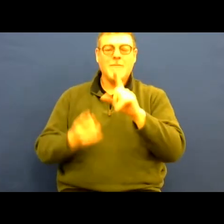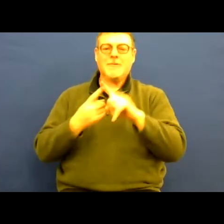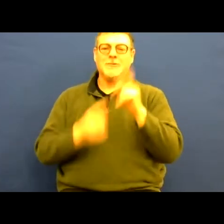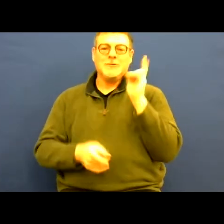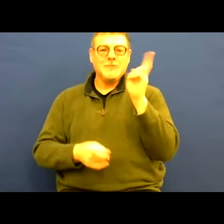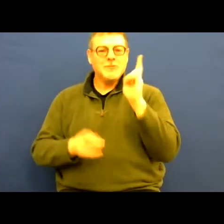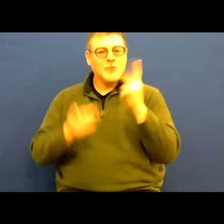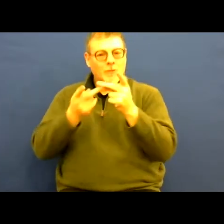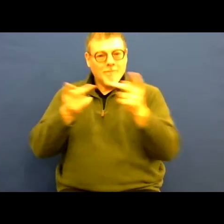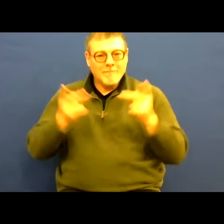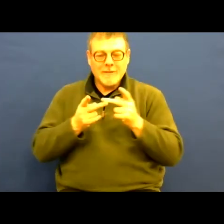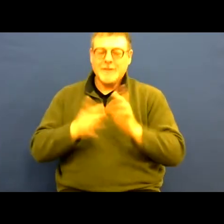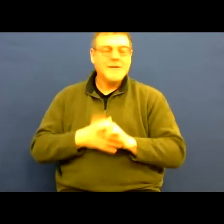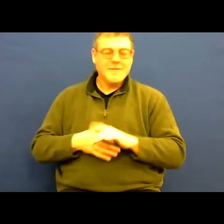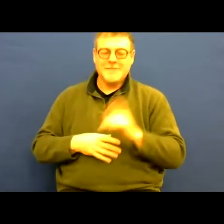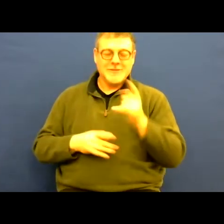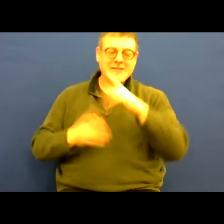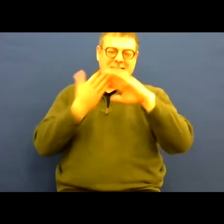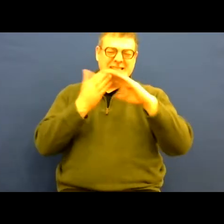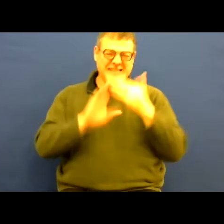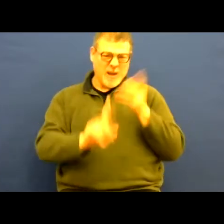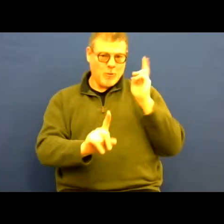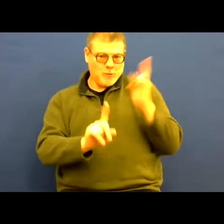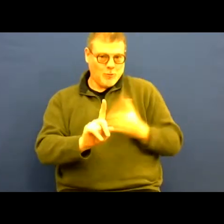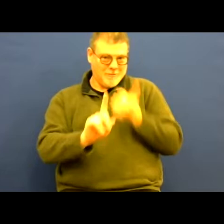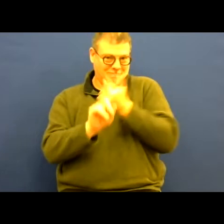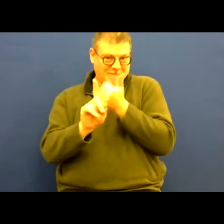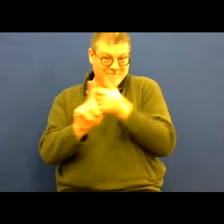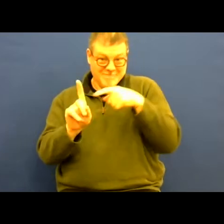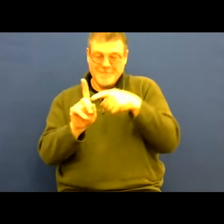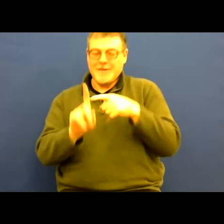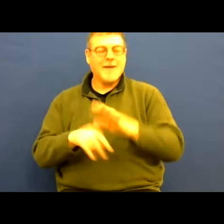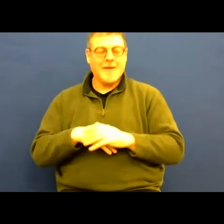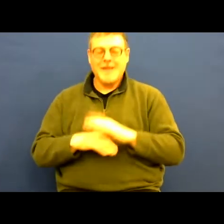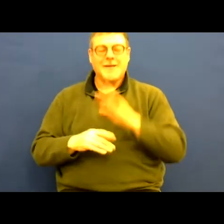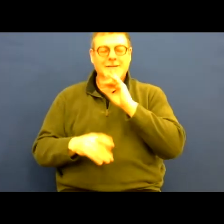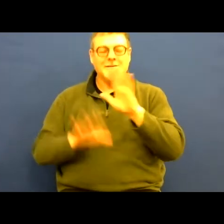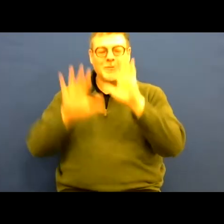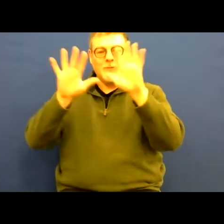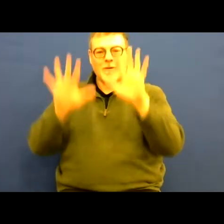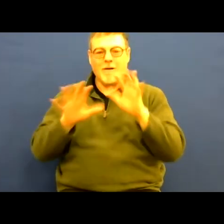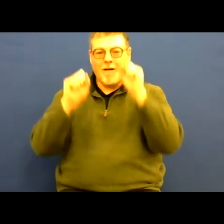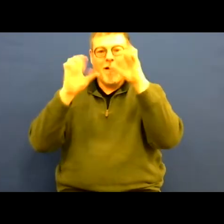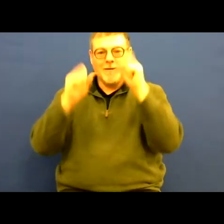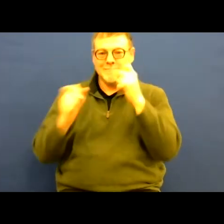site committee, she's our town historian. It was awesome to see her get this award.